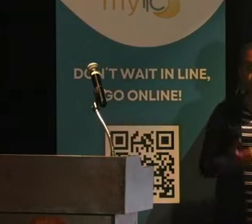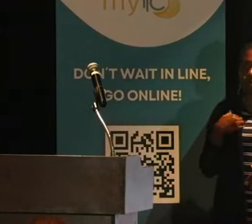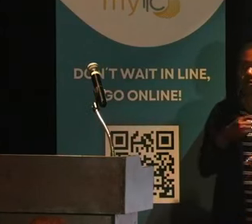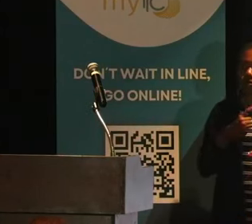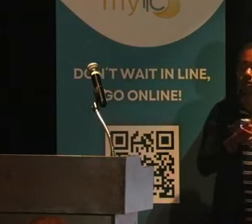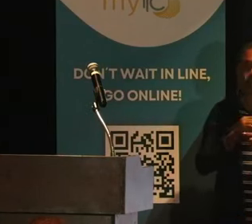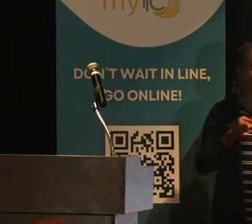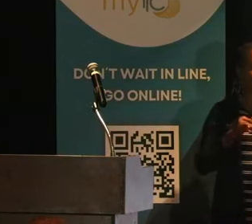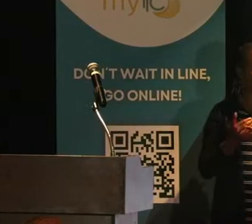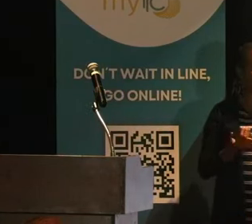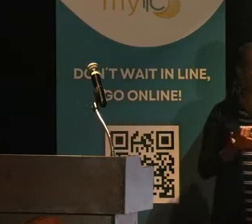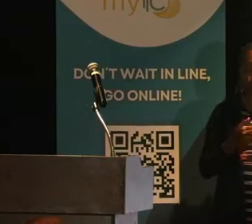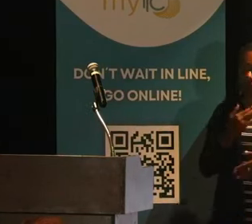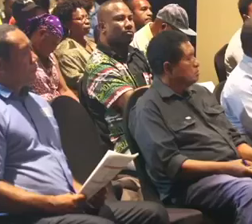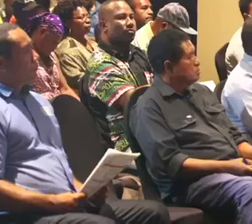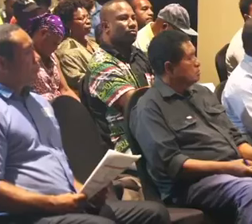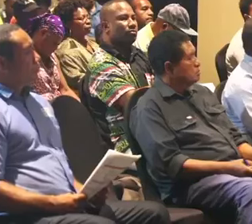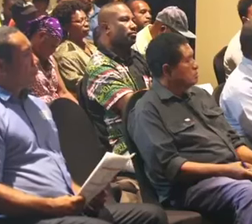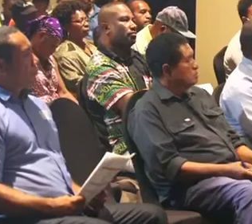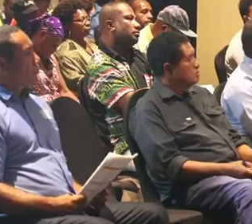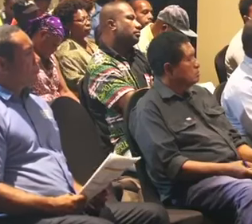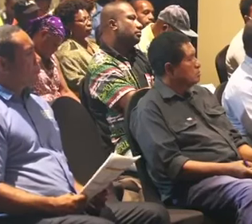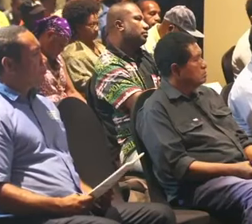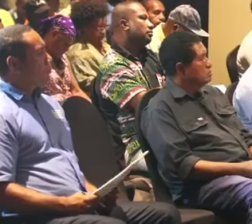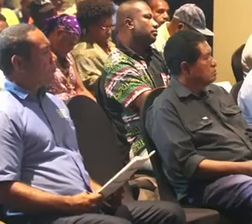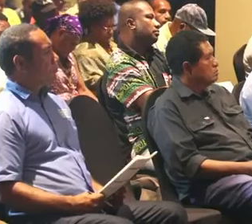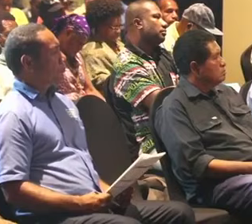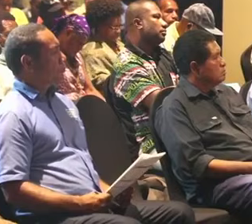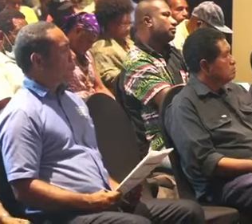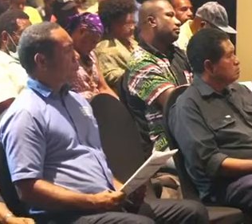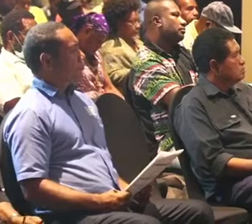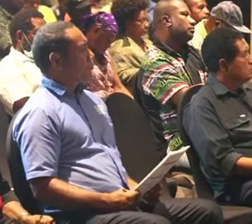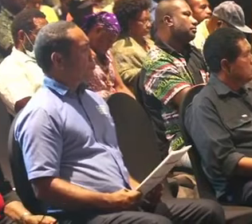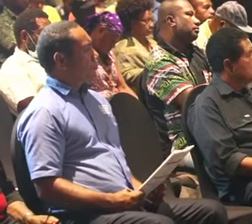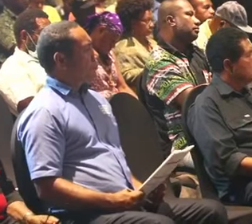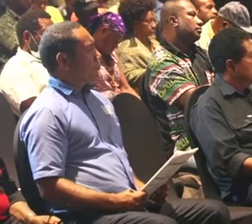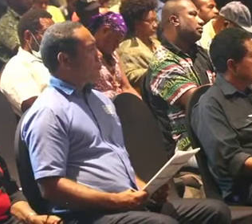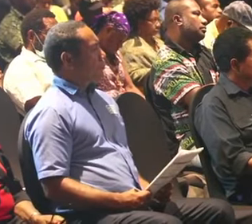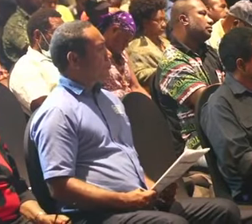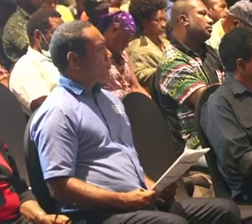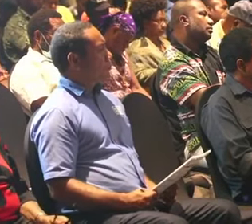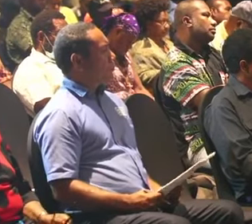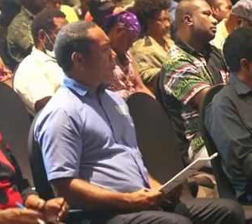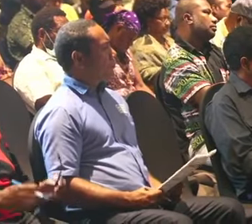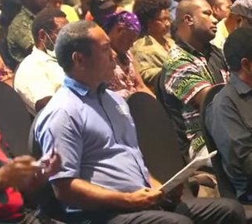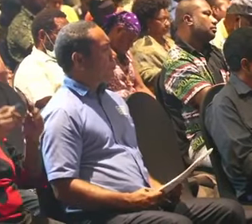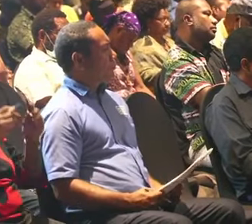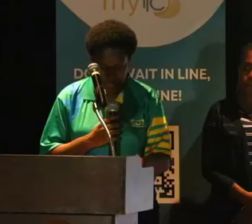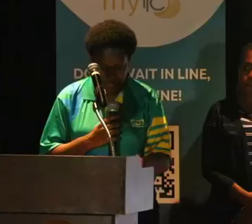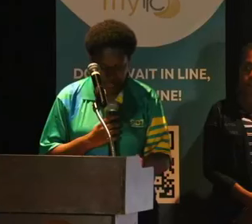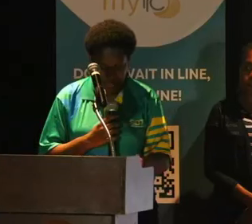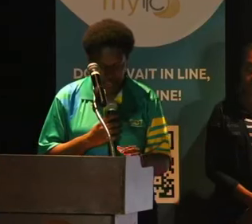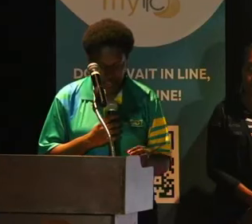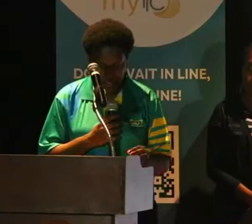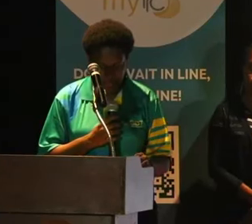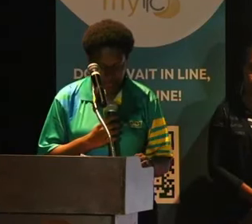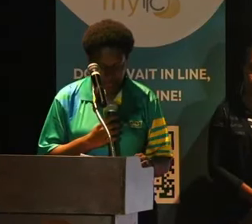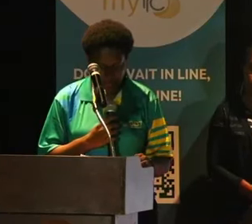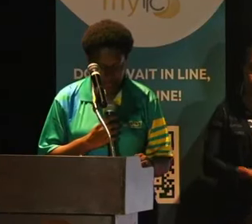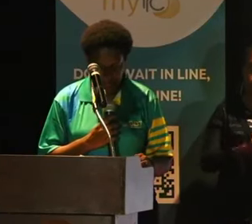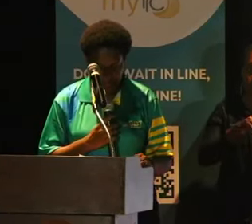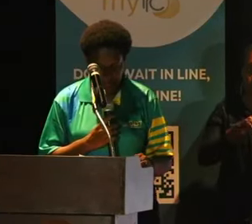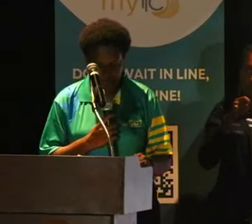Thank you. Once again, IPA. We'll move on to our next speaker